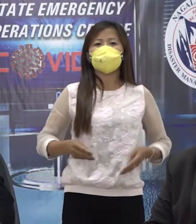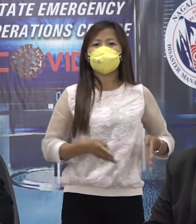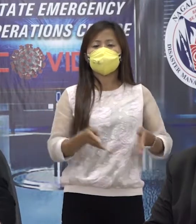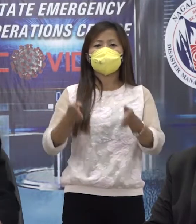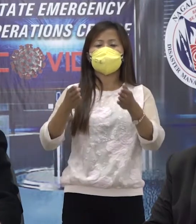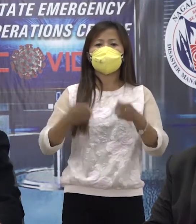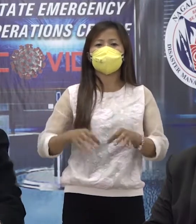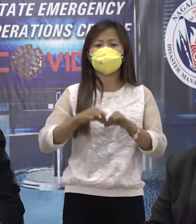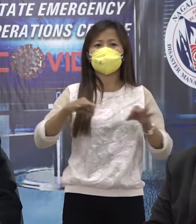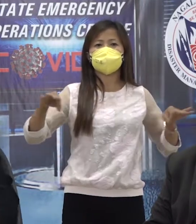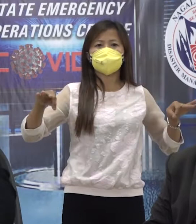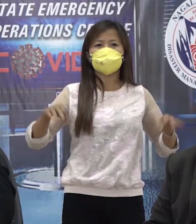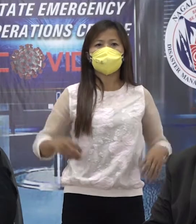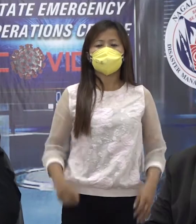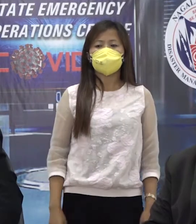guidelines.